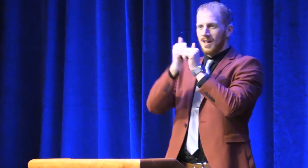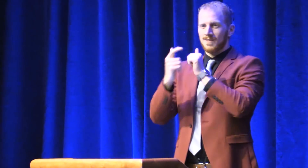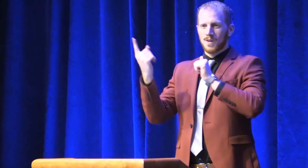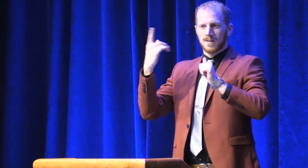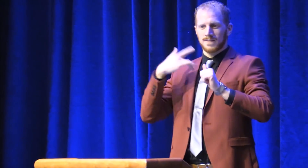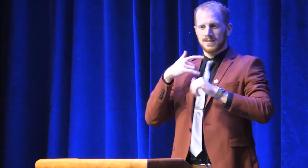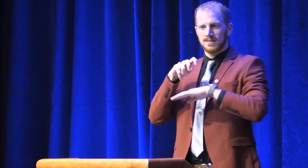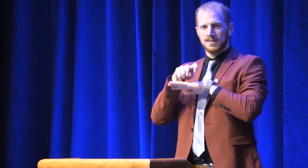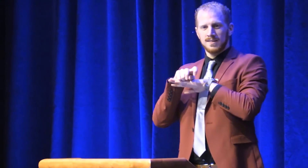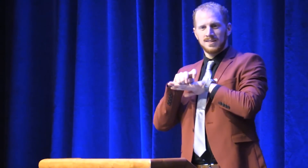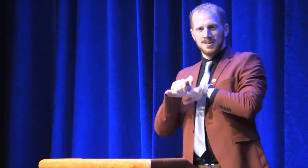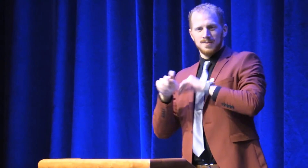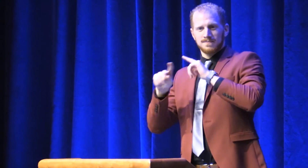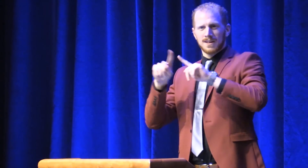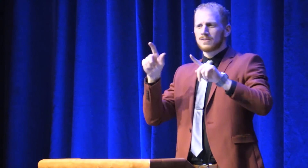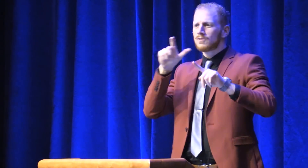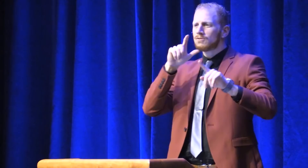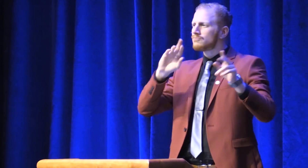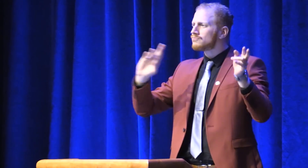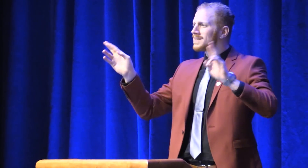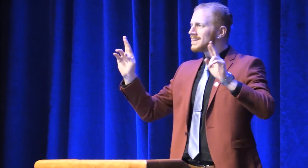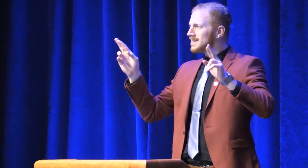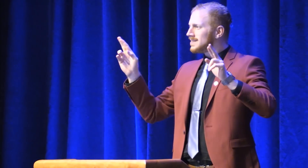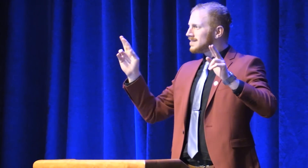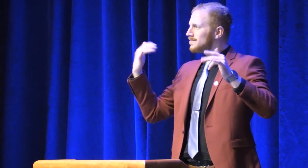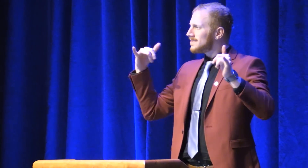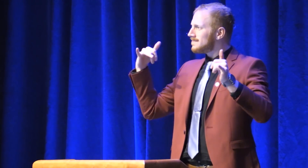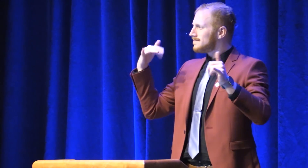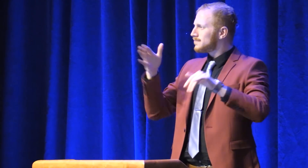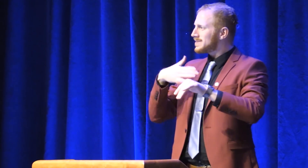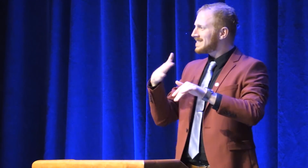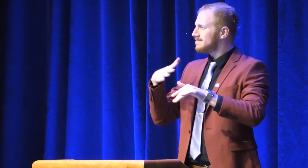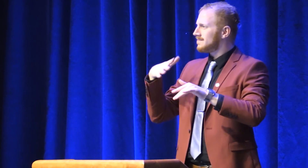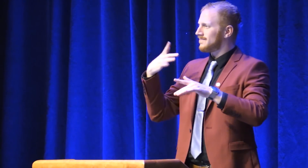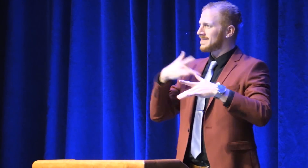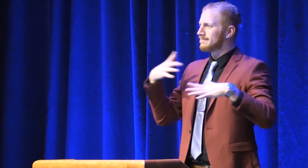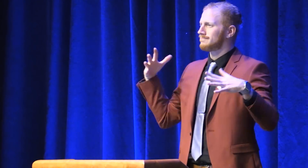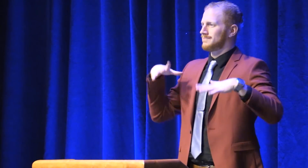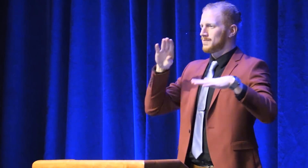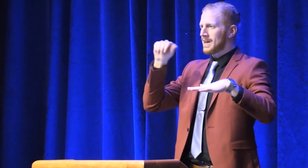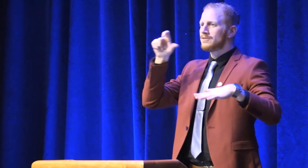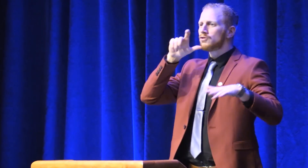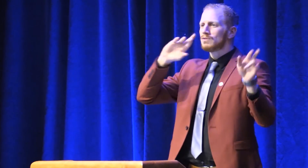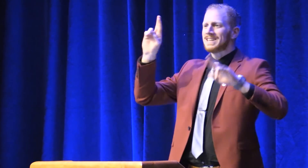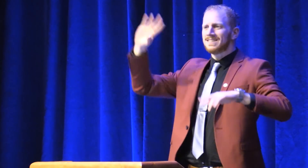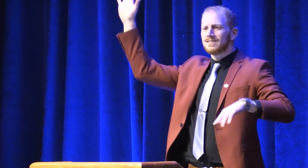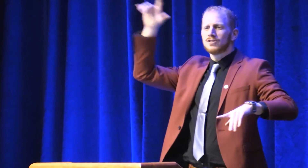you. You've been sitting for a long time. Who's ready to get up and dance?